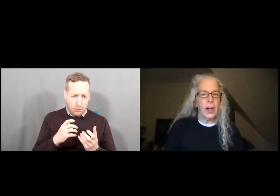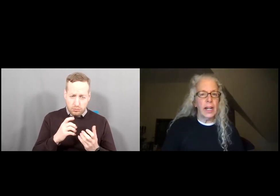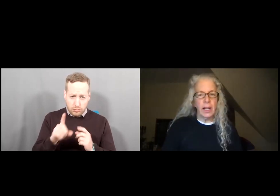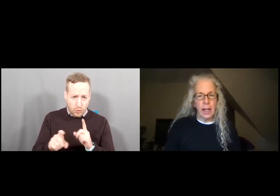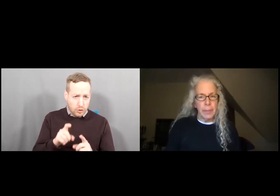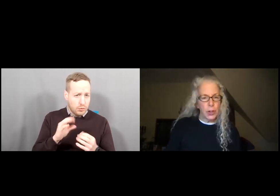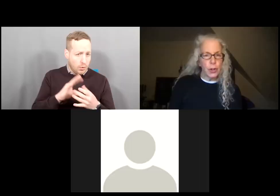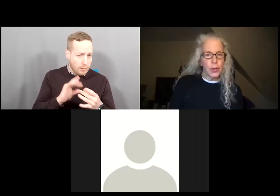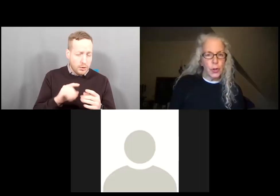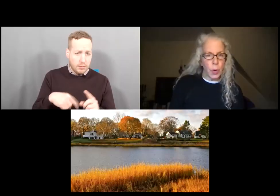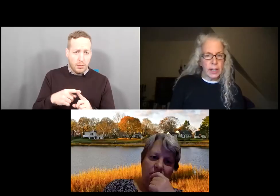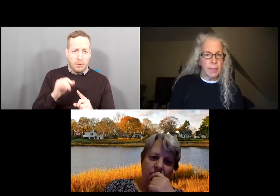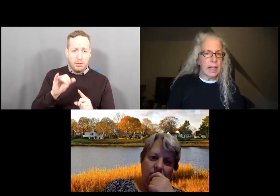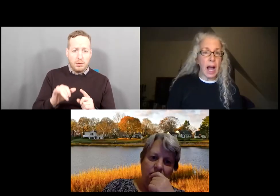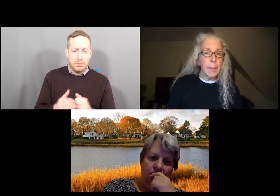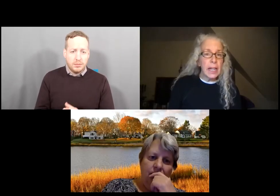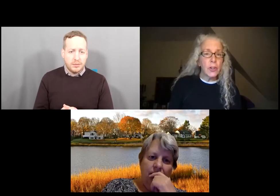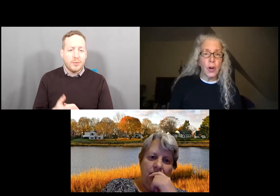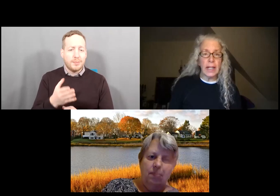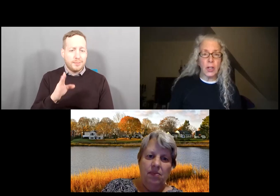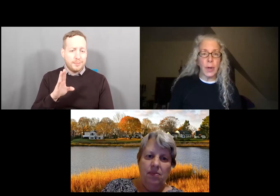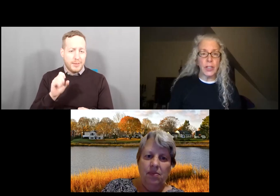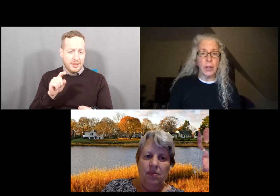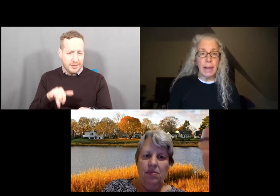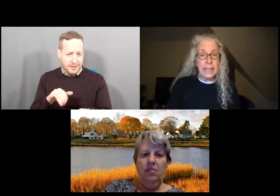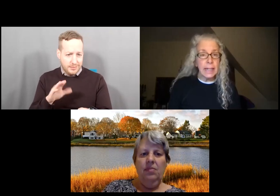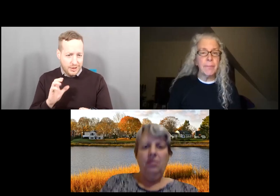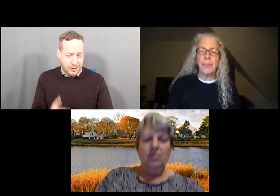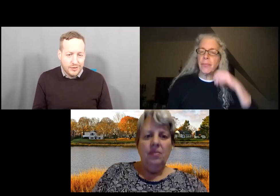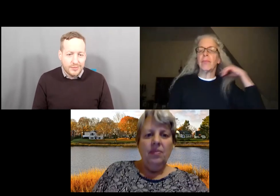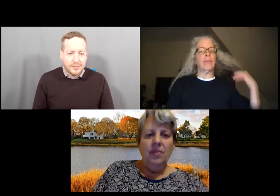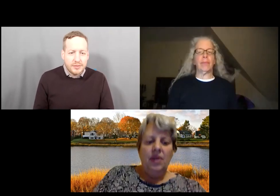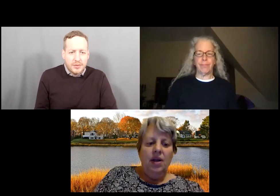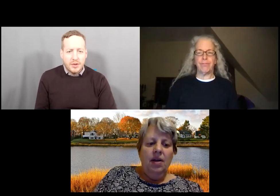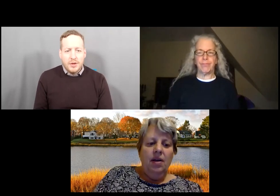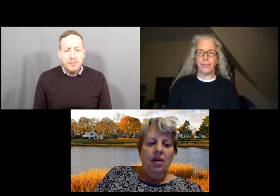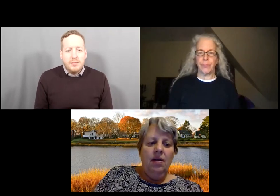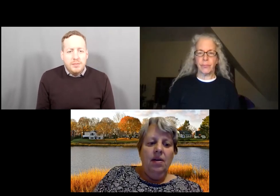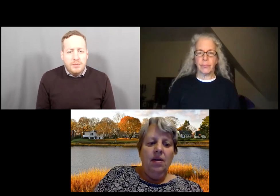If there are any commissioners who want to make a comment or ask a question, Betsy?